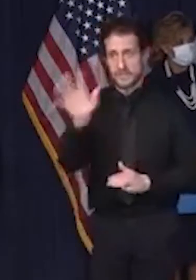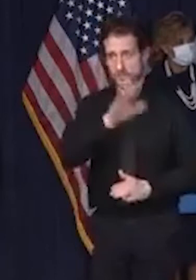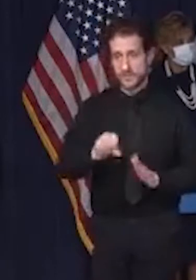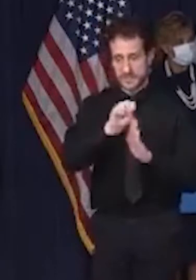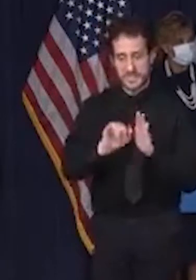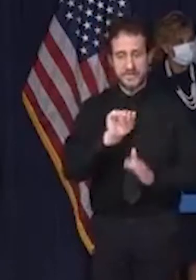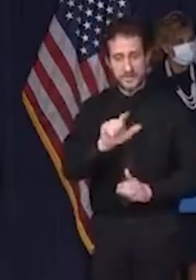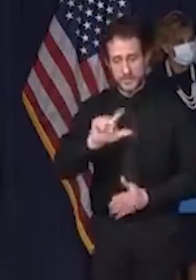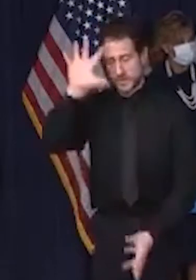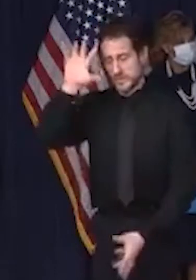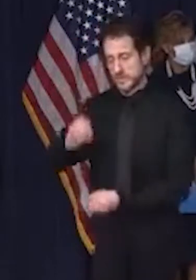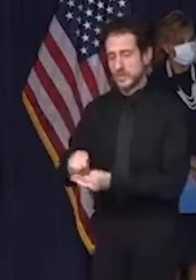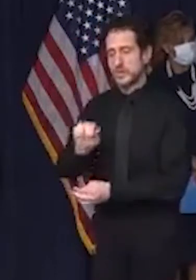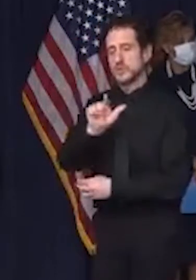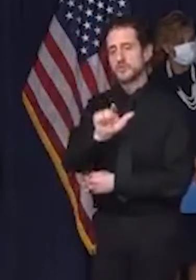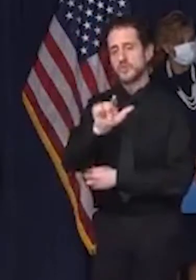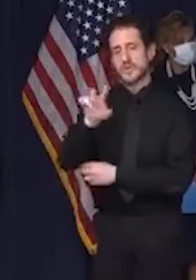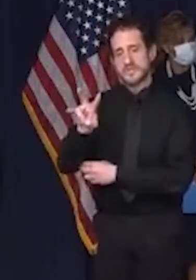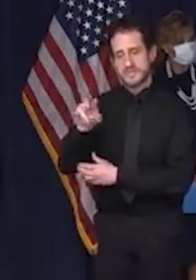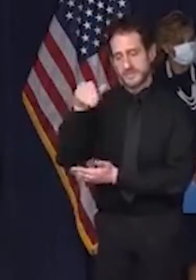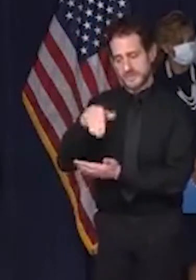total to